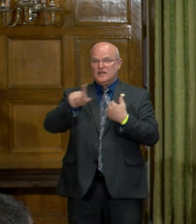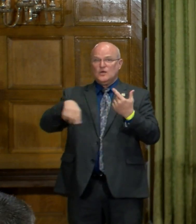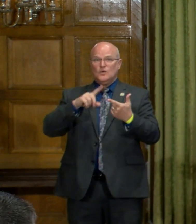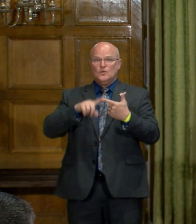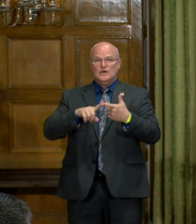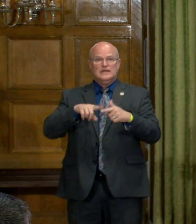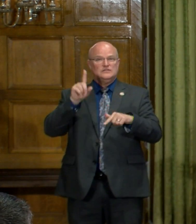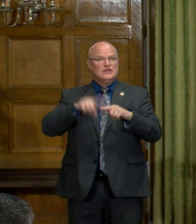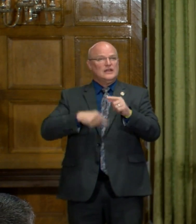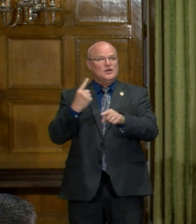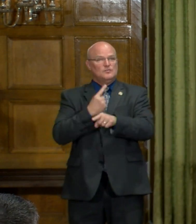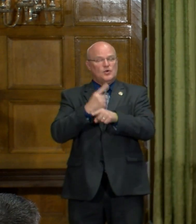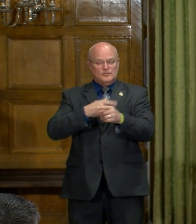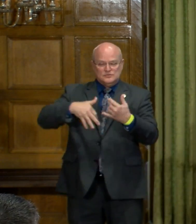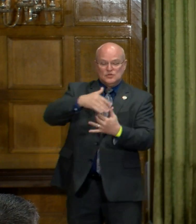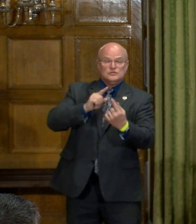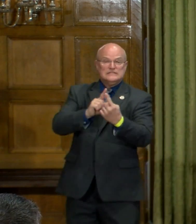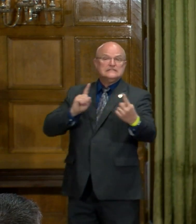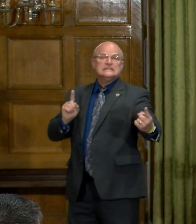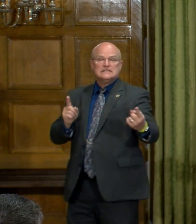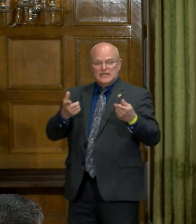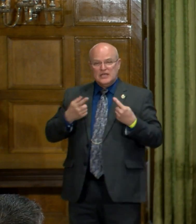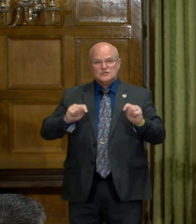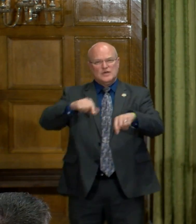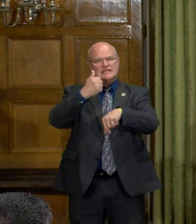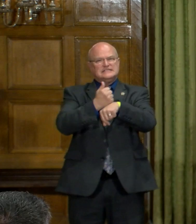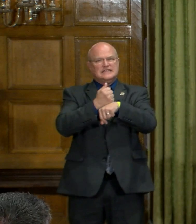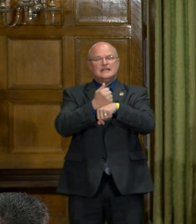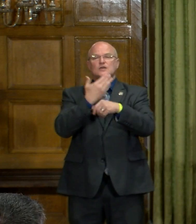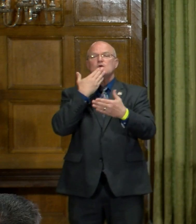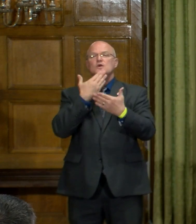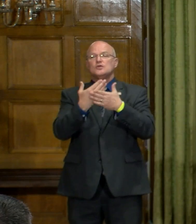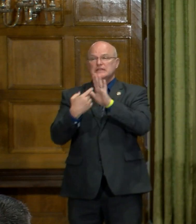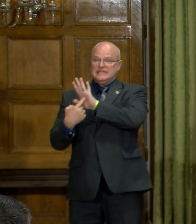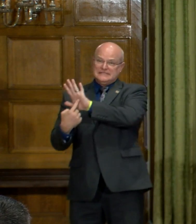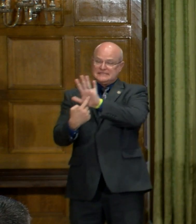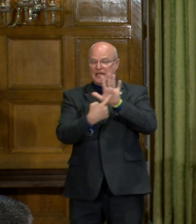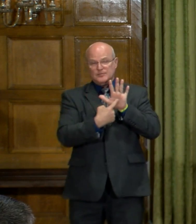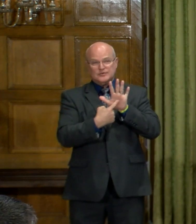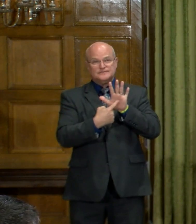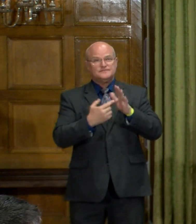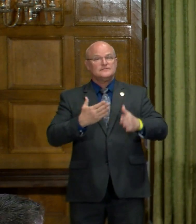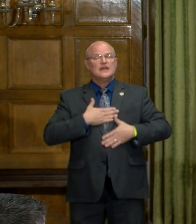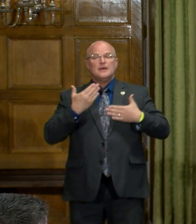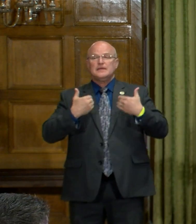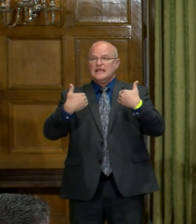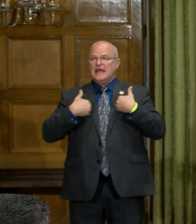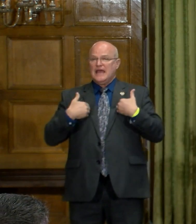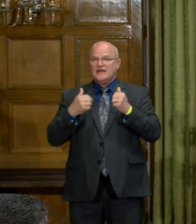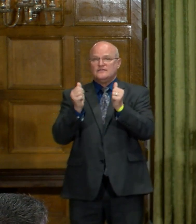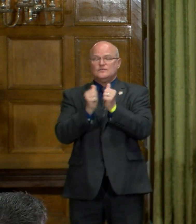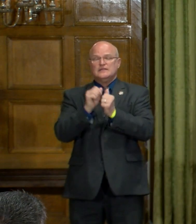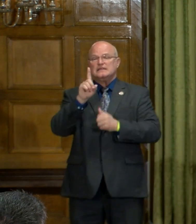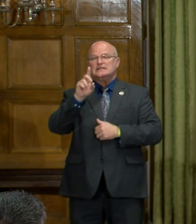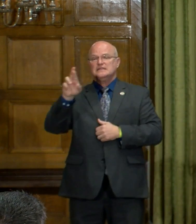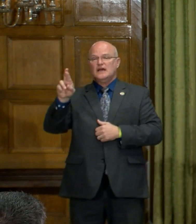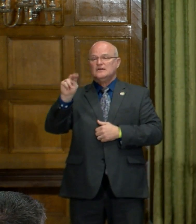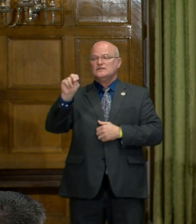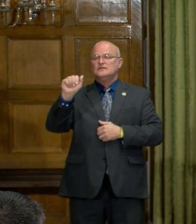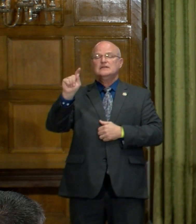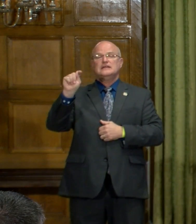you cannot appropriately socially distance and trying to set a good example. I'm delighted to be joined today by Dr.